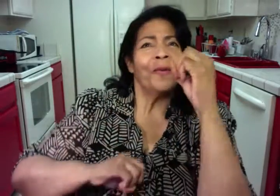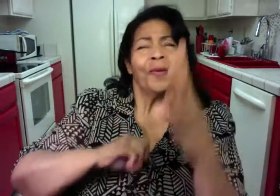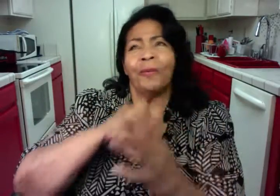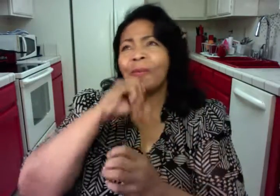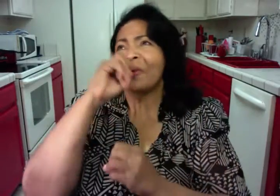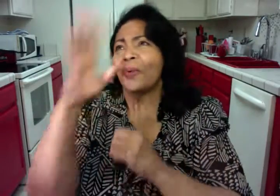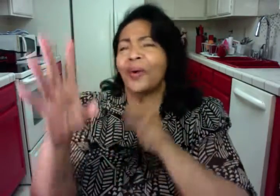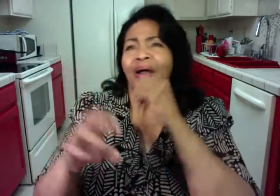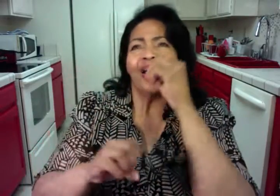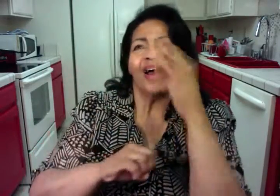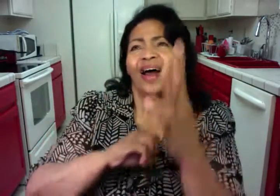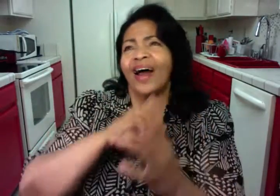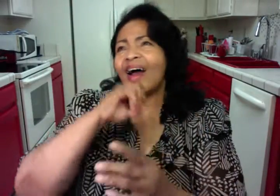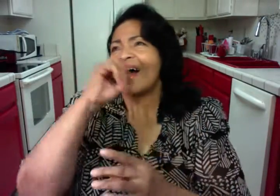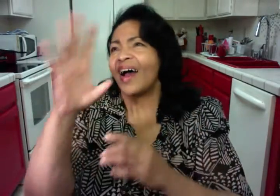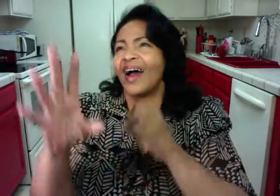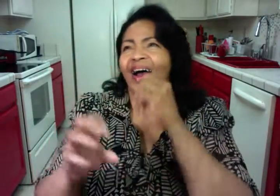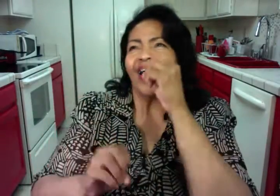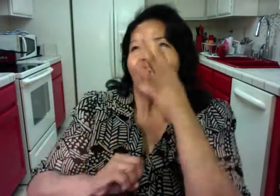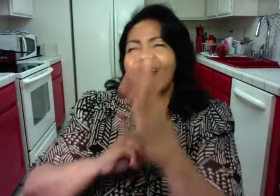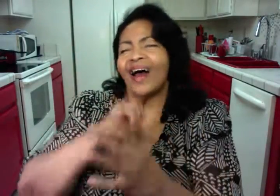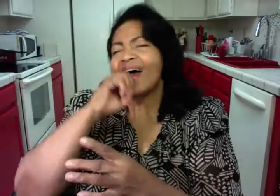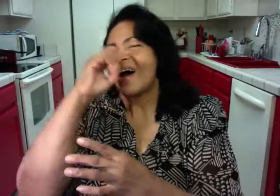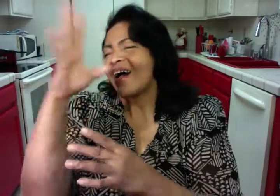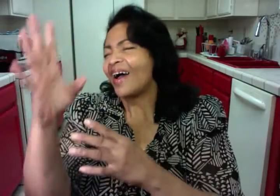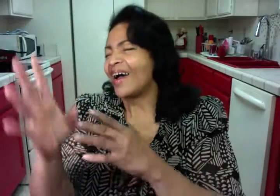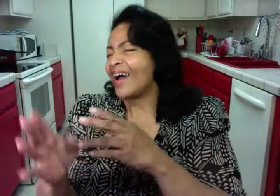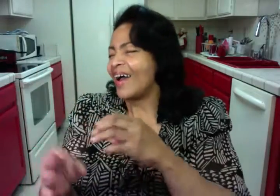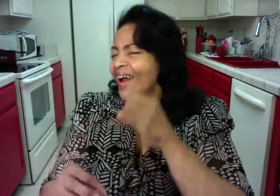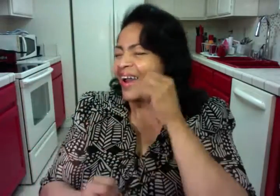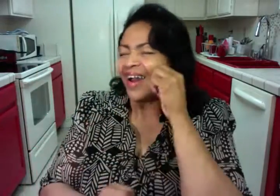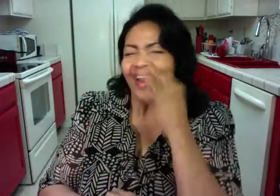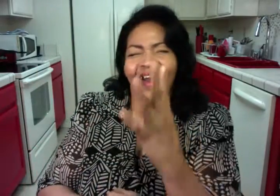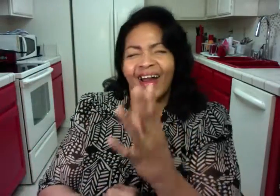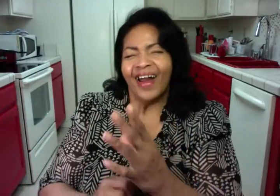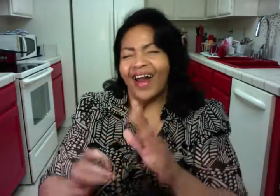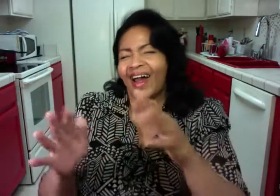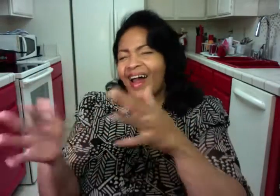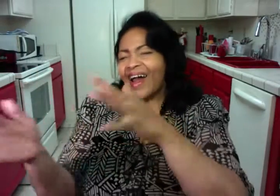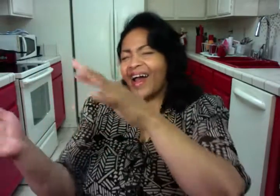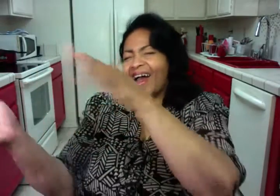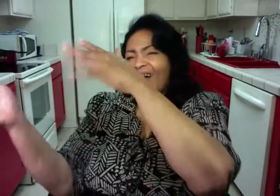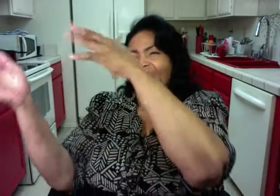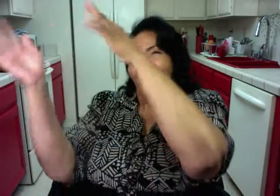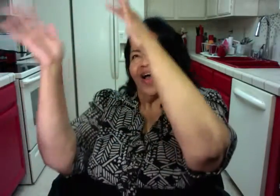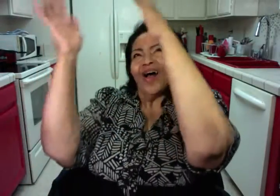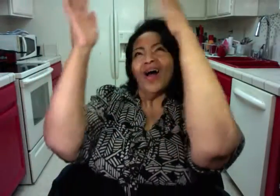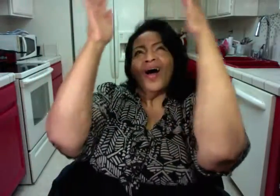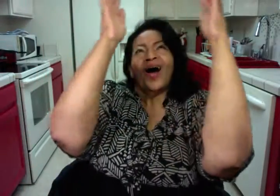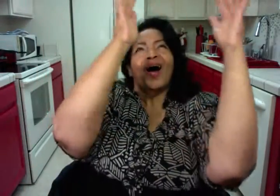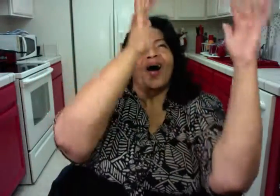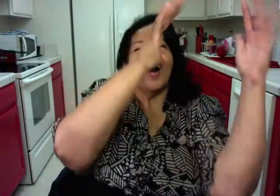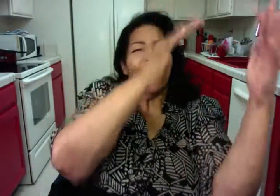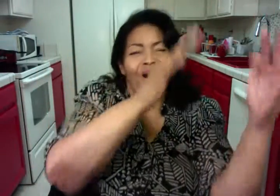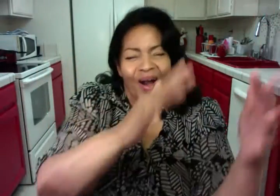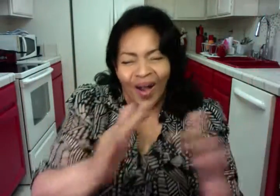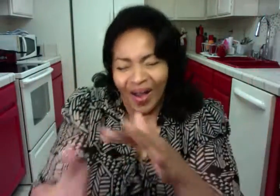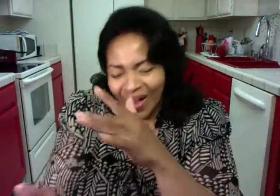raise your name,